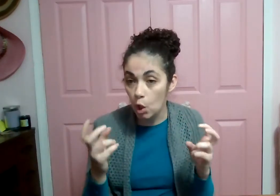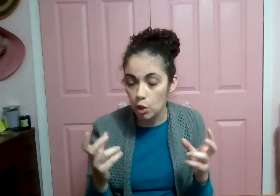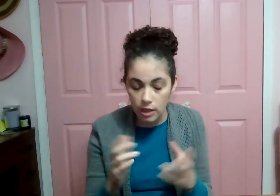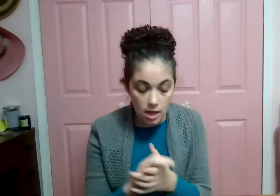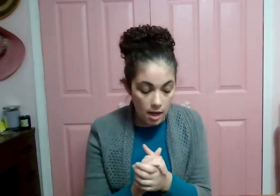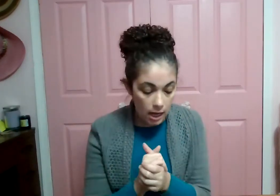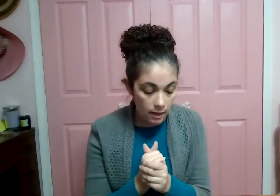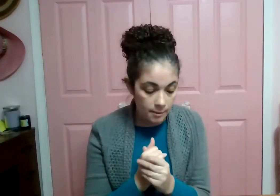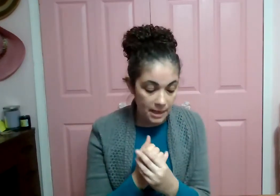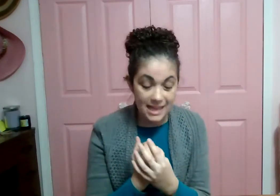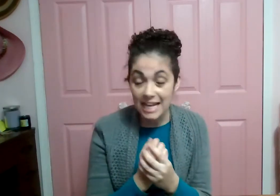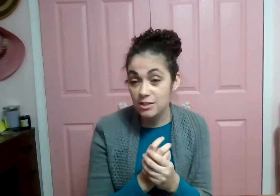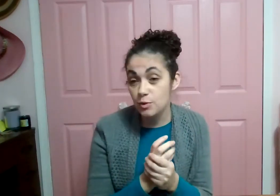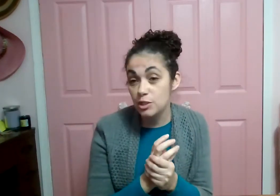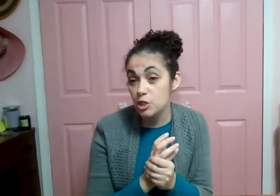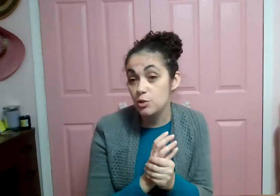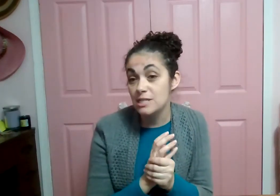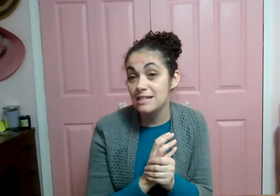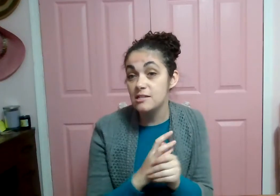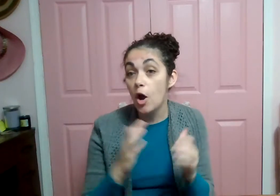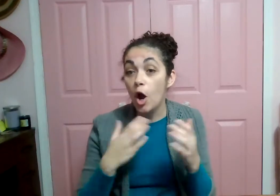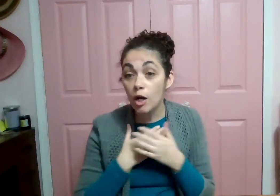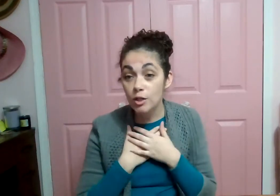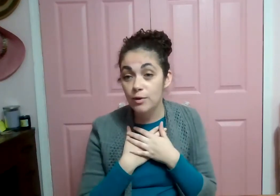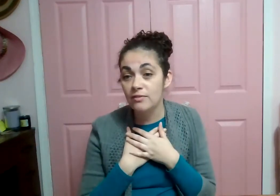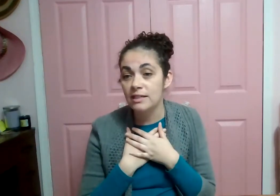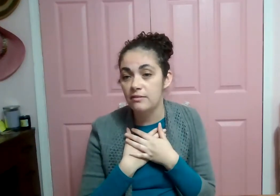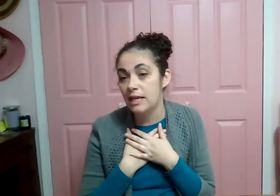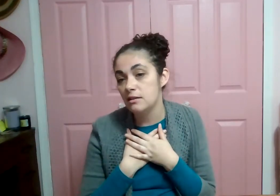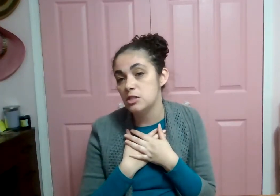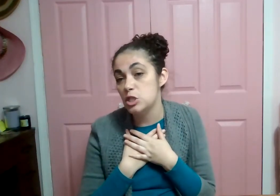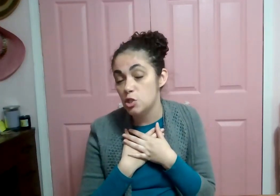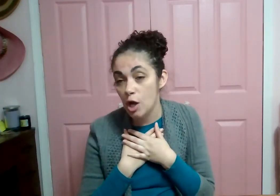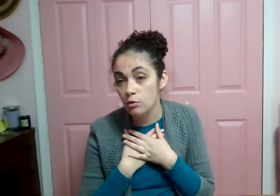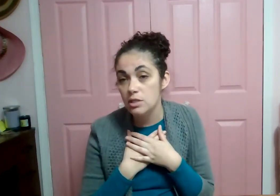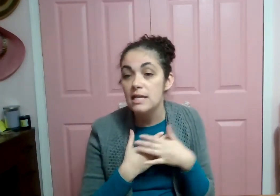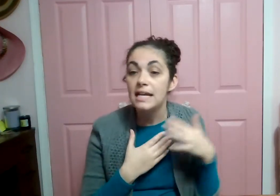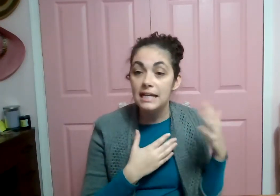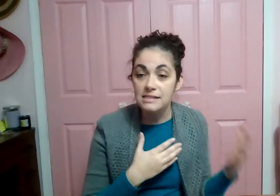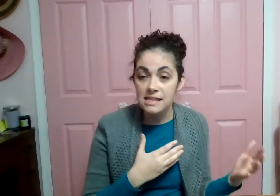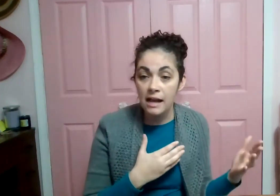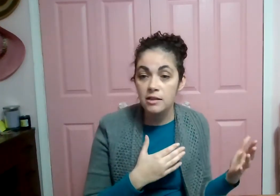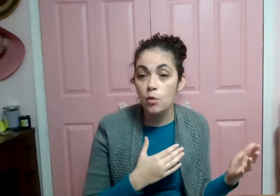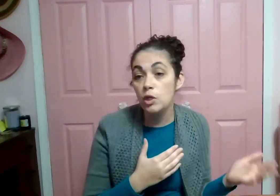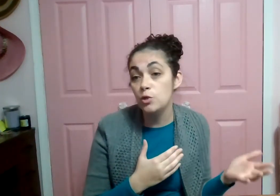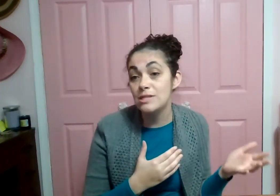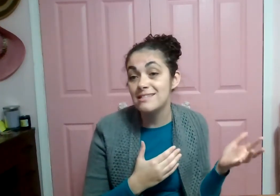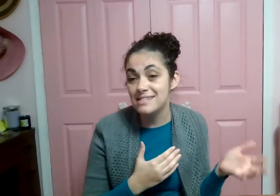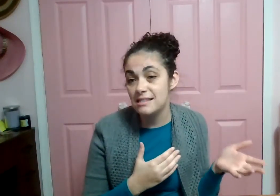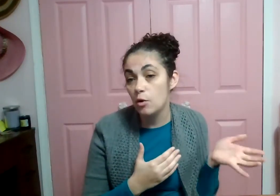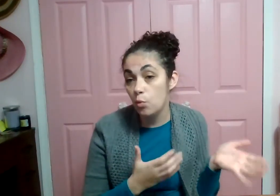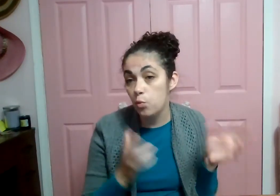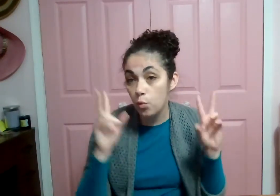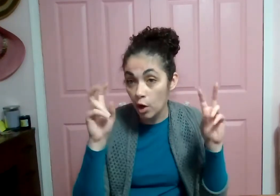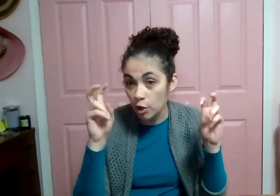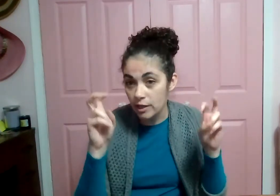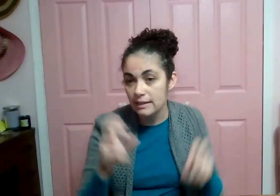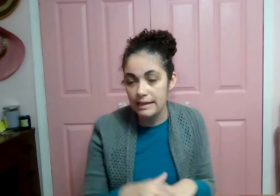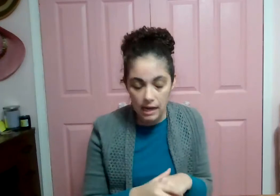word. And that's what's used as our equivalent of English is don't. In sign, though, we use the word